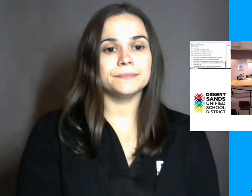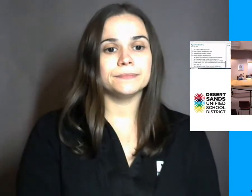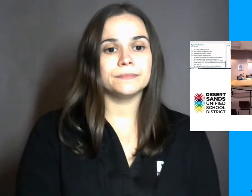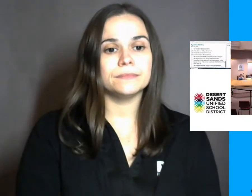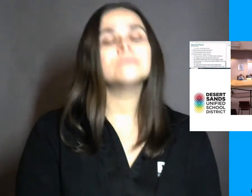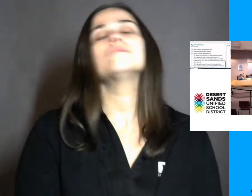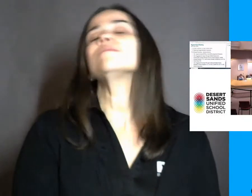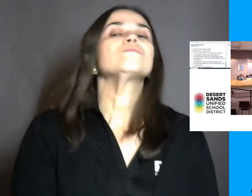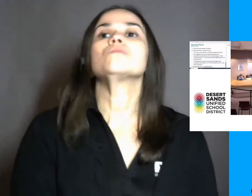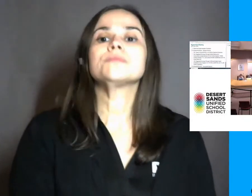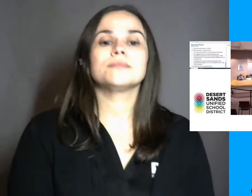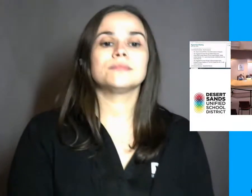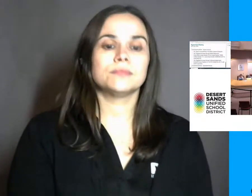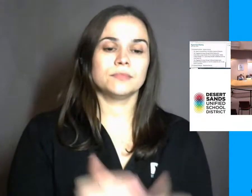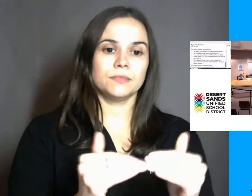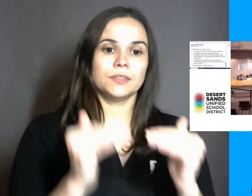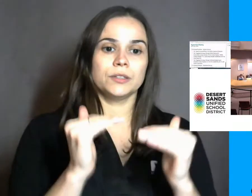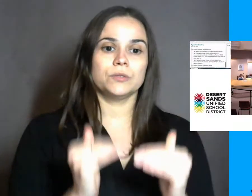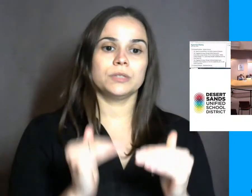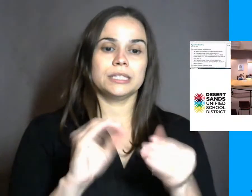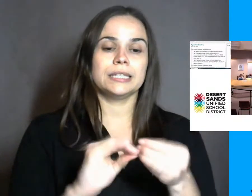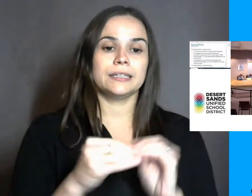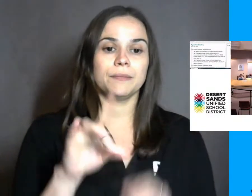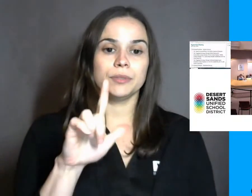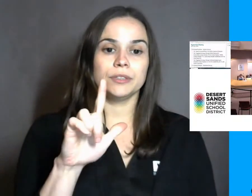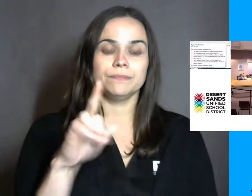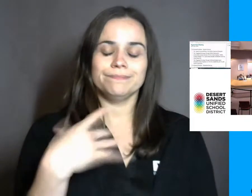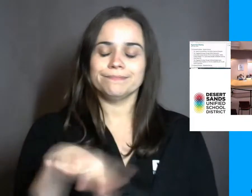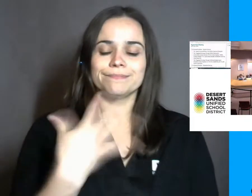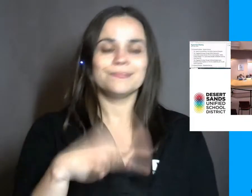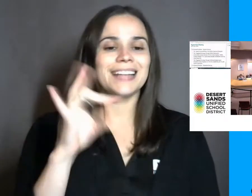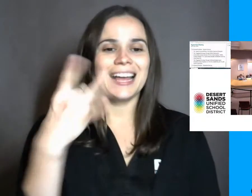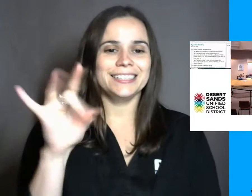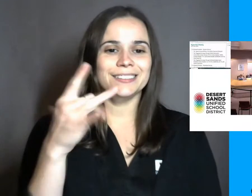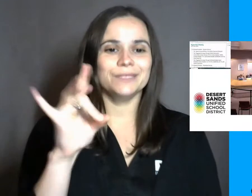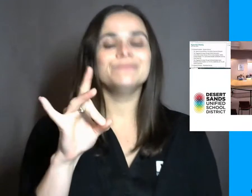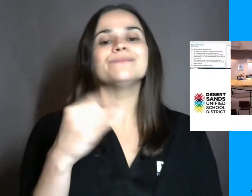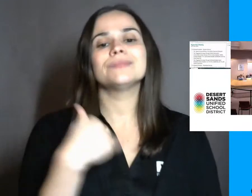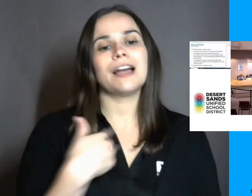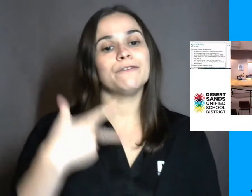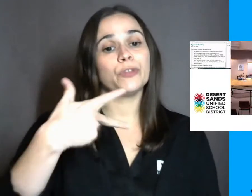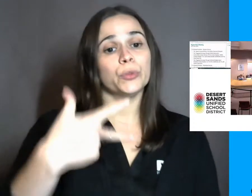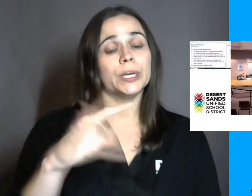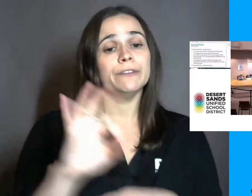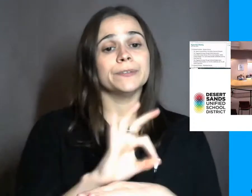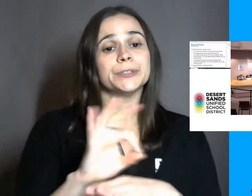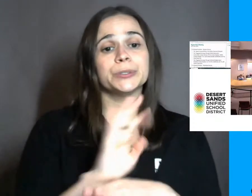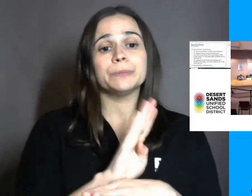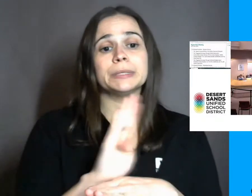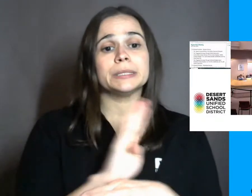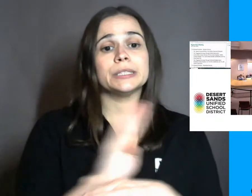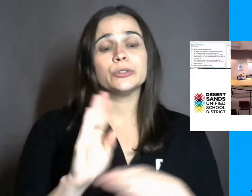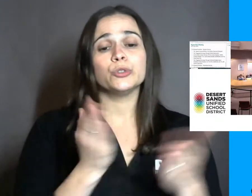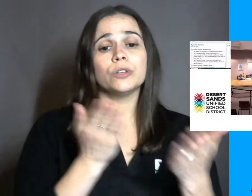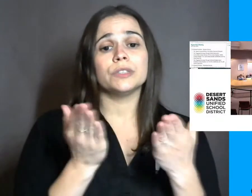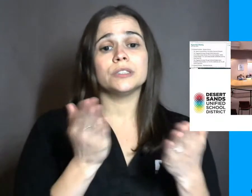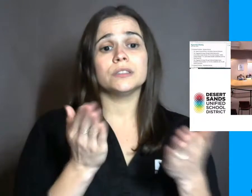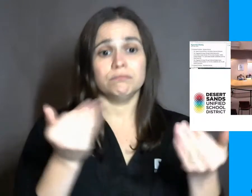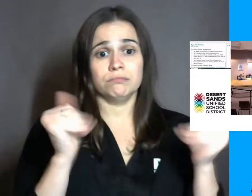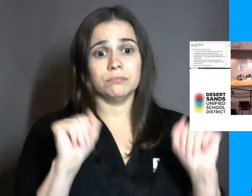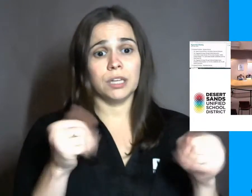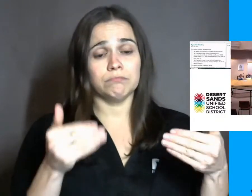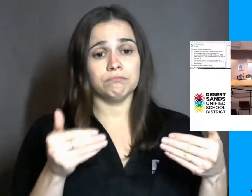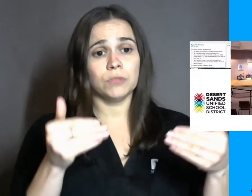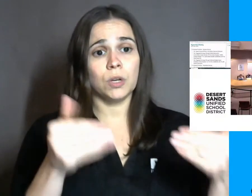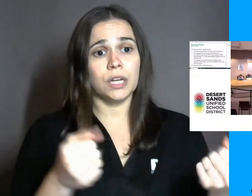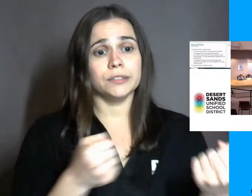18, general functions, business services. There are three general functions, business service items. Is there a motion to take general functions,